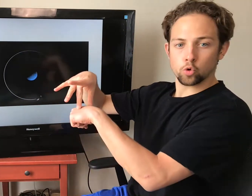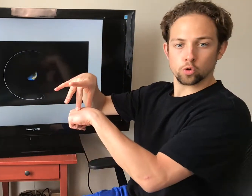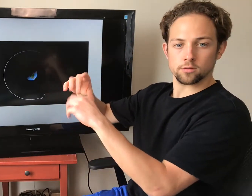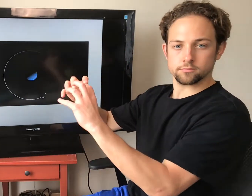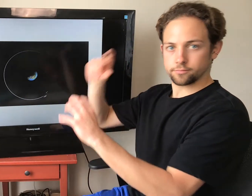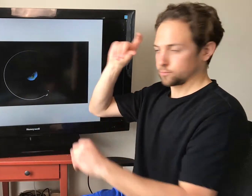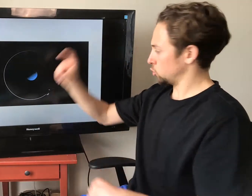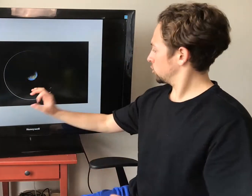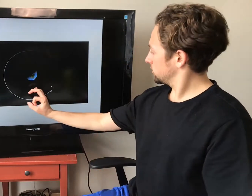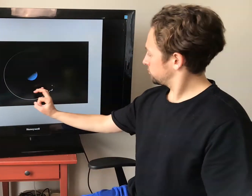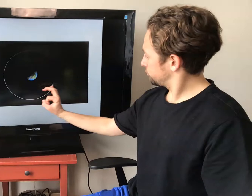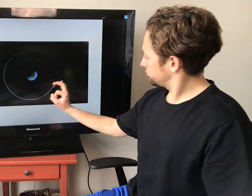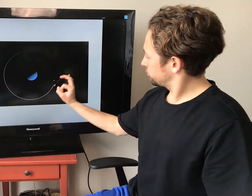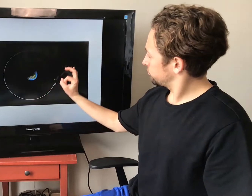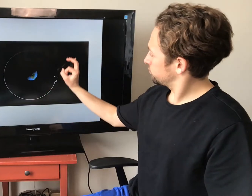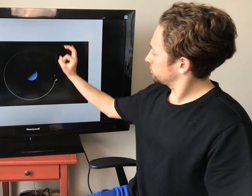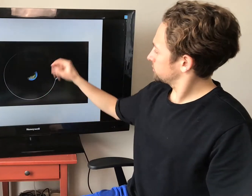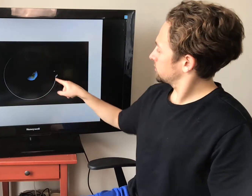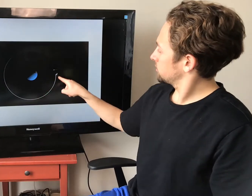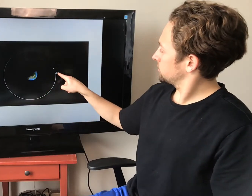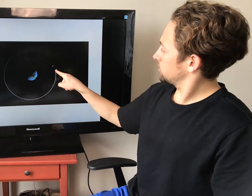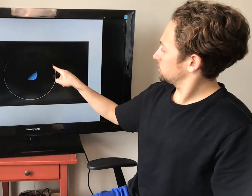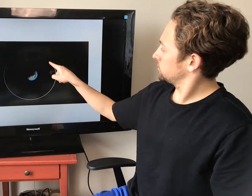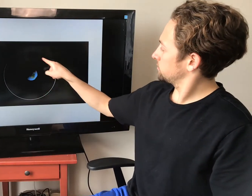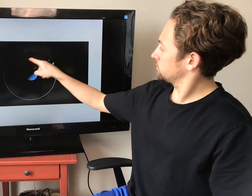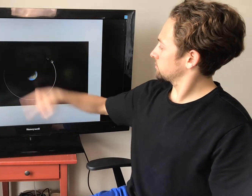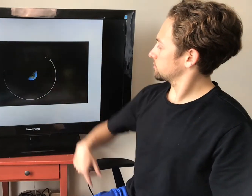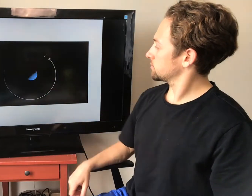This thing rotating around the Earth in the middle is the moon.